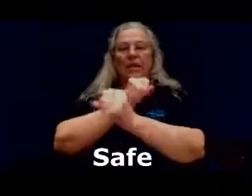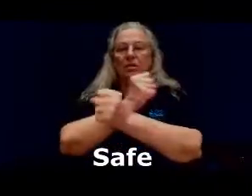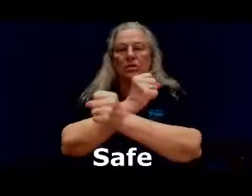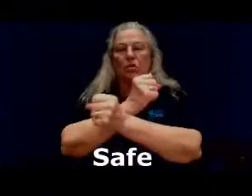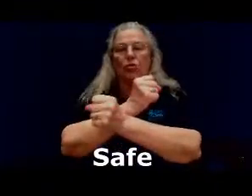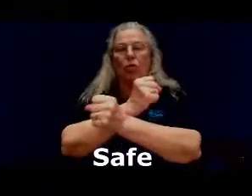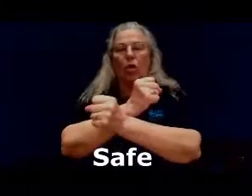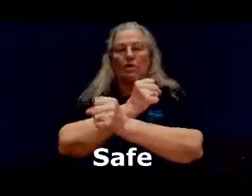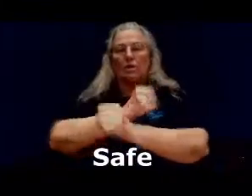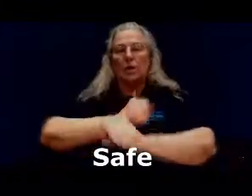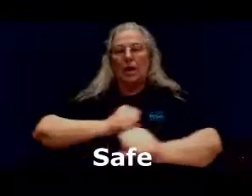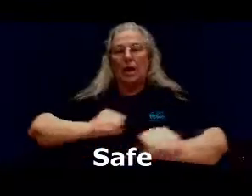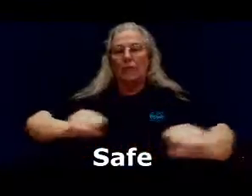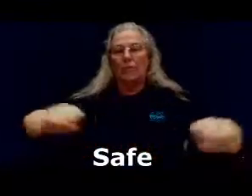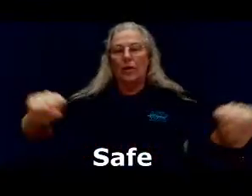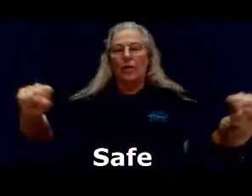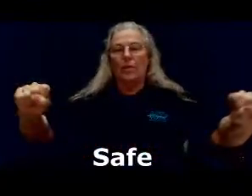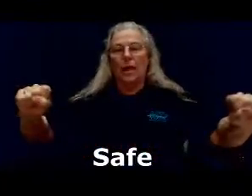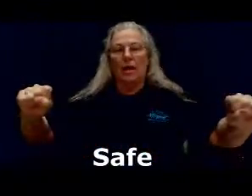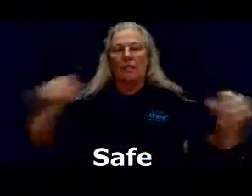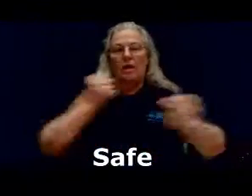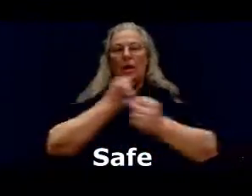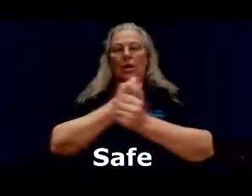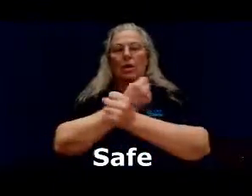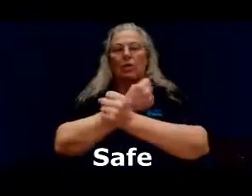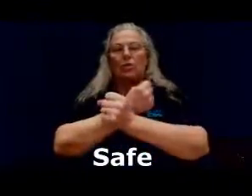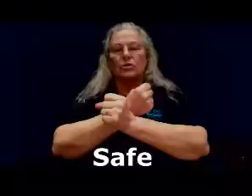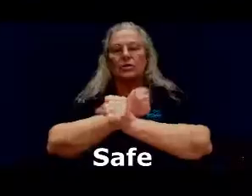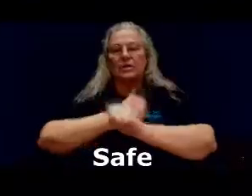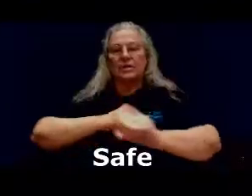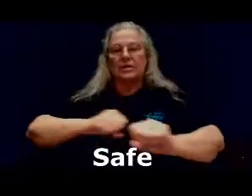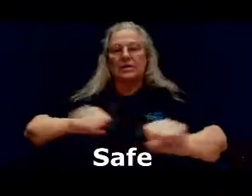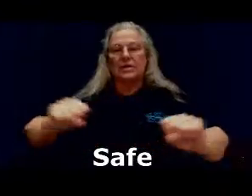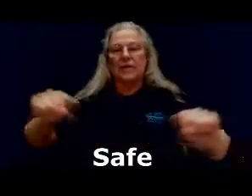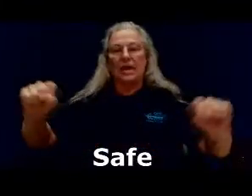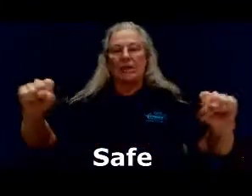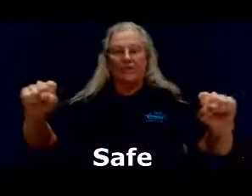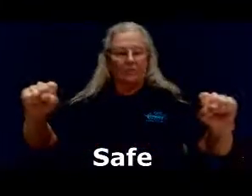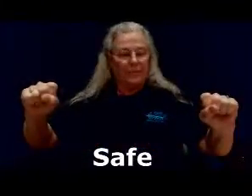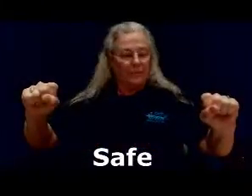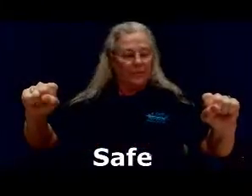hands, cross, and bring them out. You're safe.